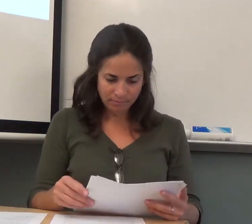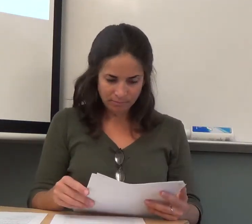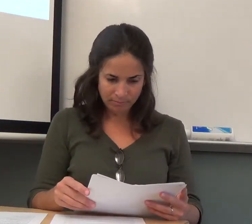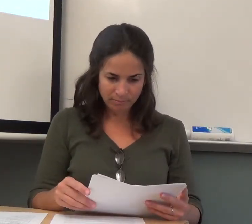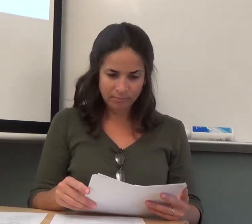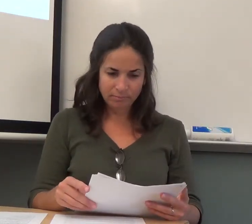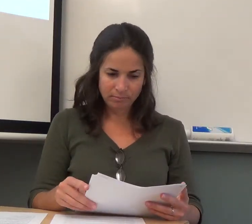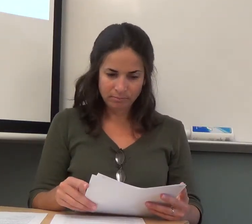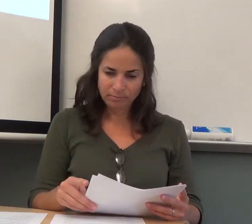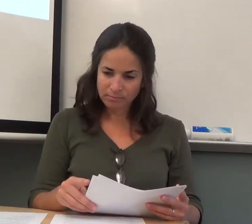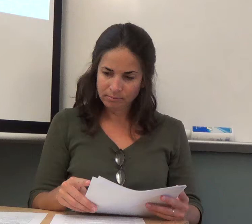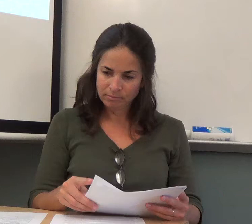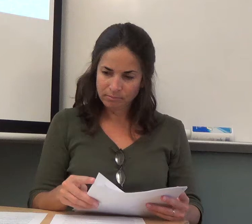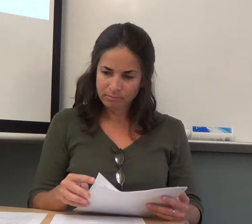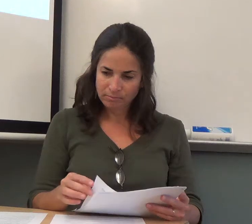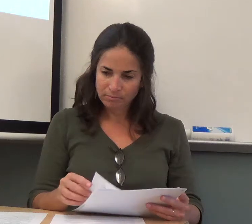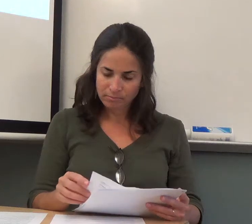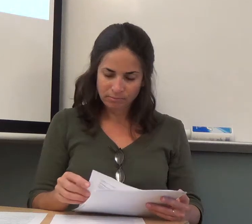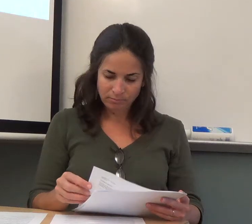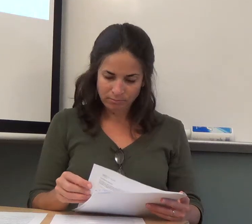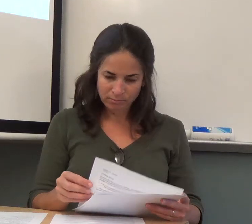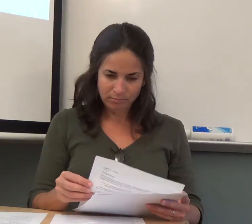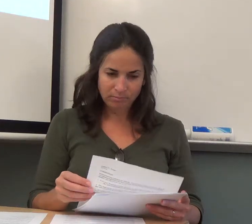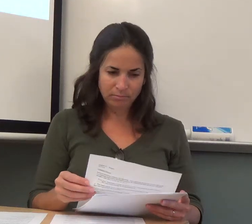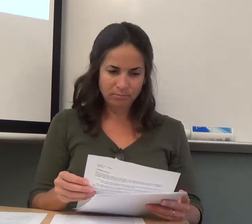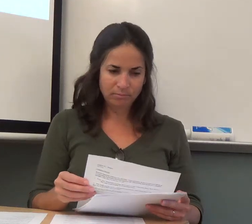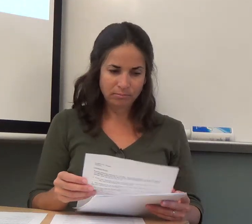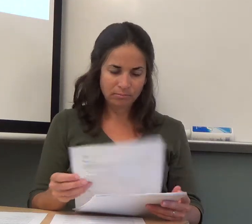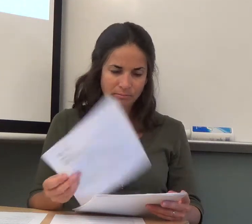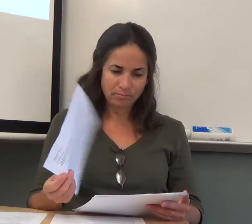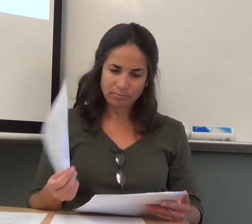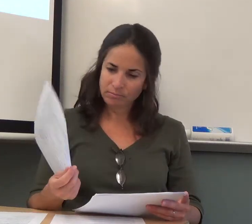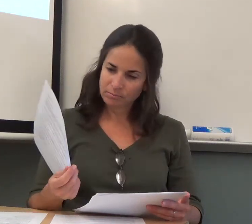worry about what's being passed back, just try to do the assignment that you're doing. All right.